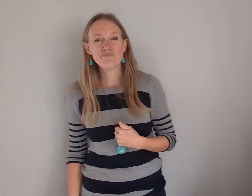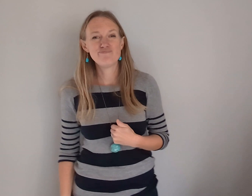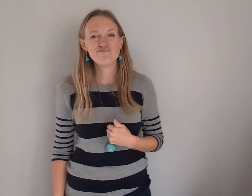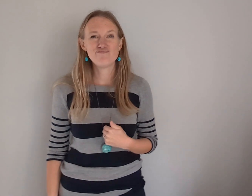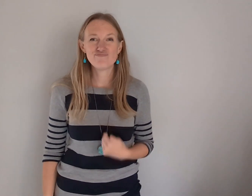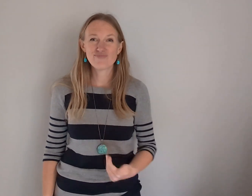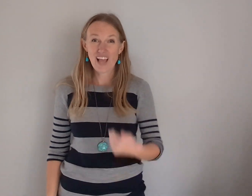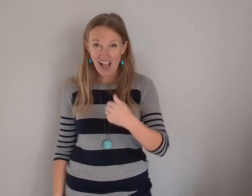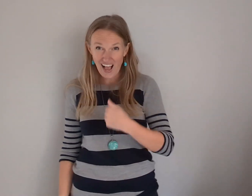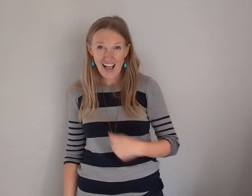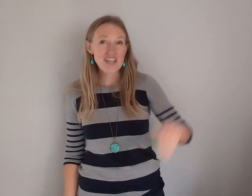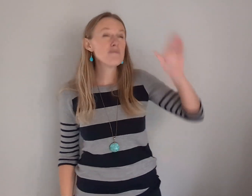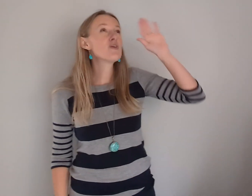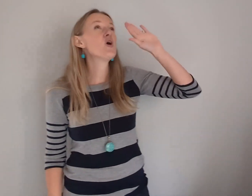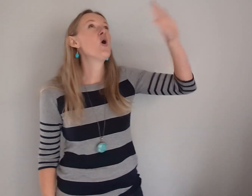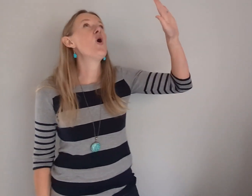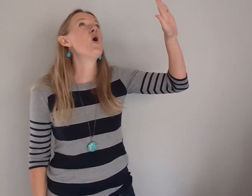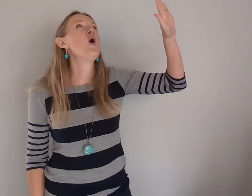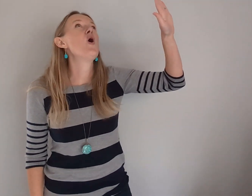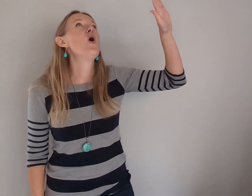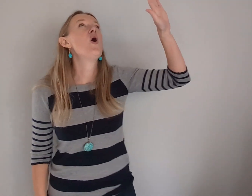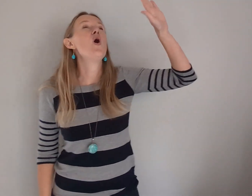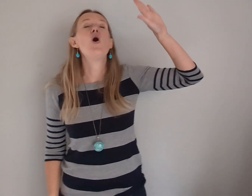am. I am